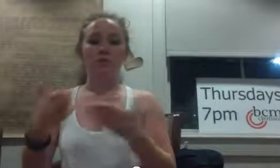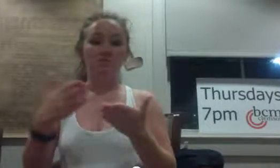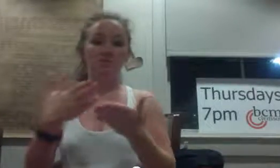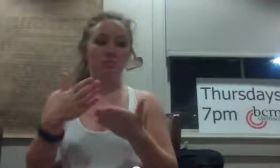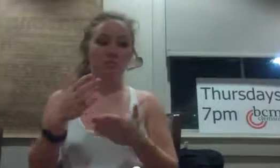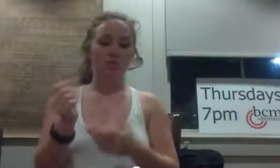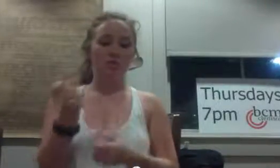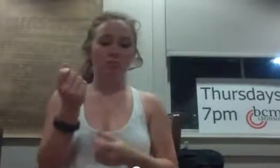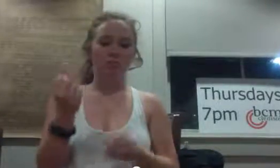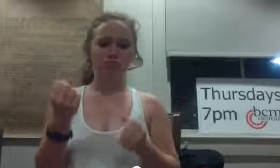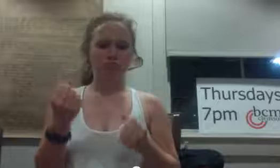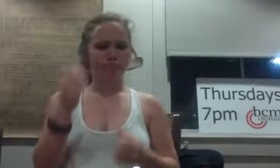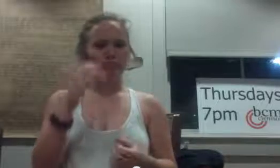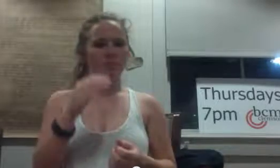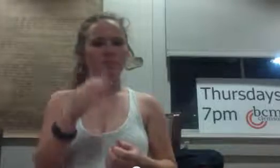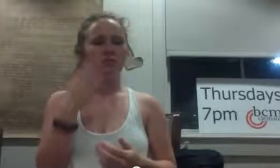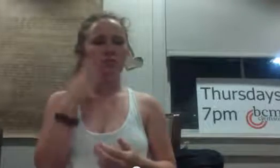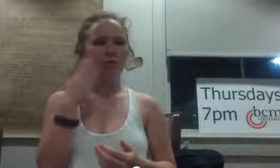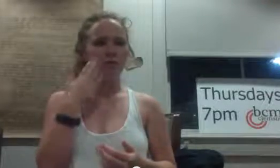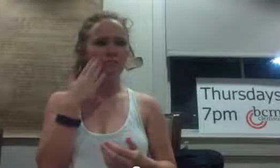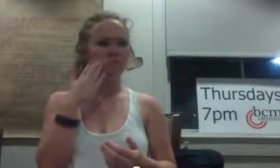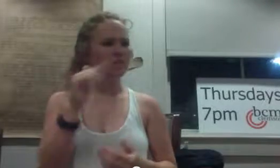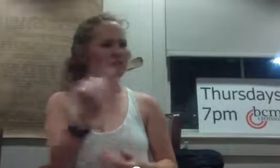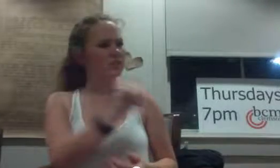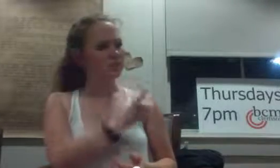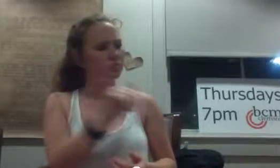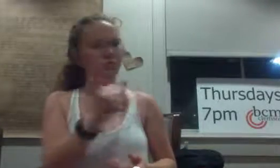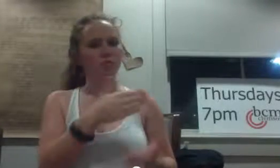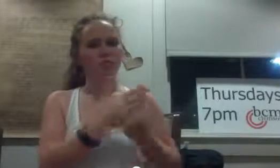the LGBTQ community,